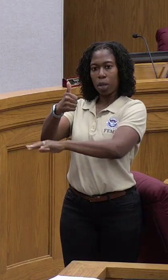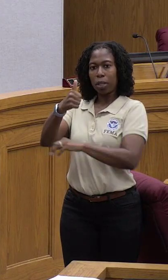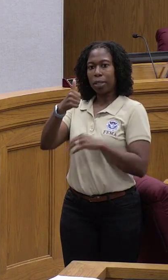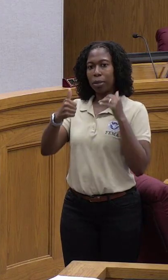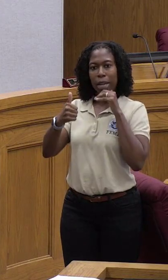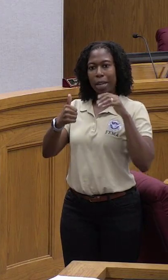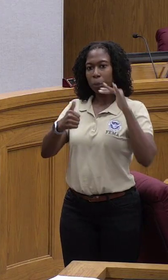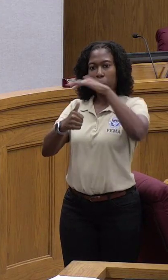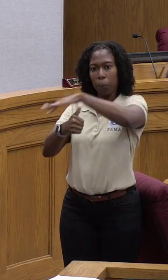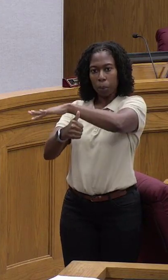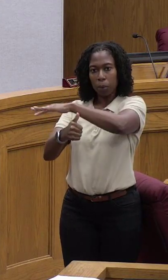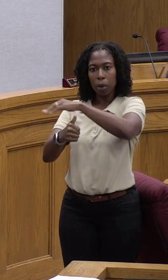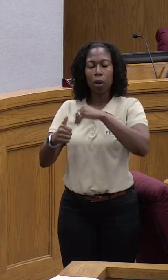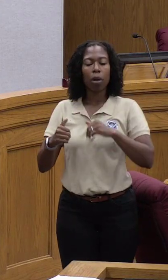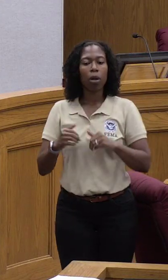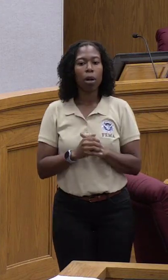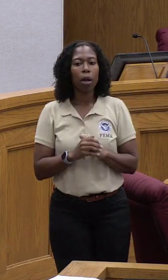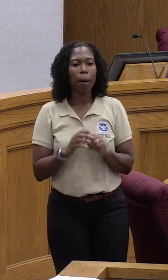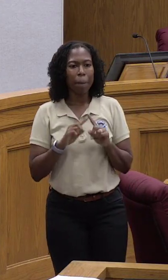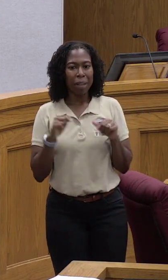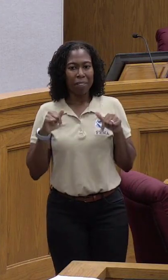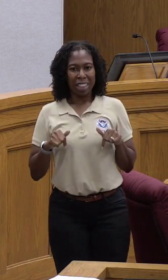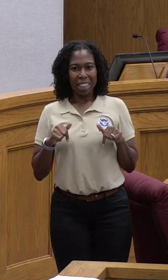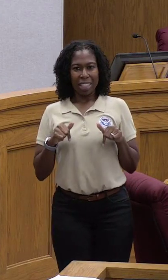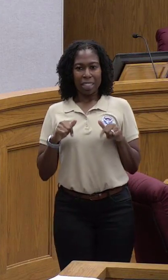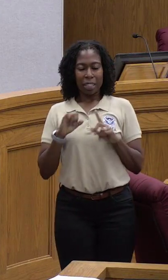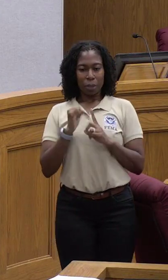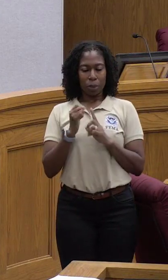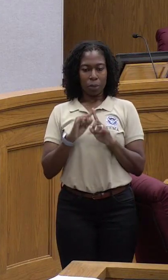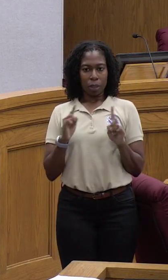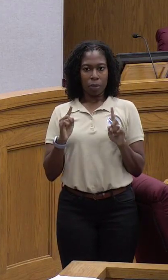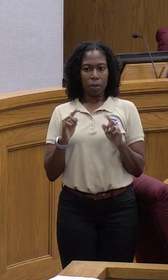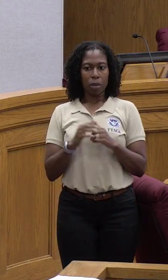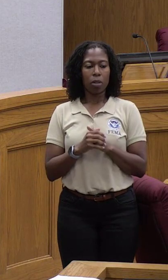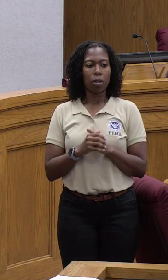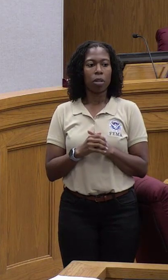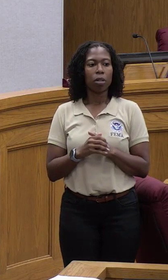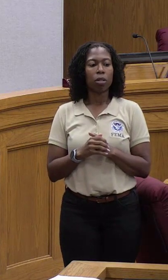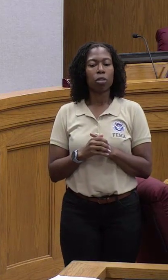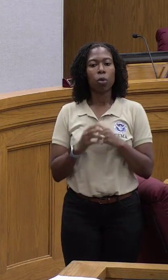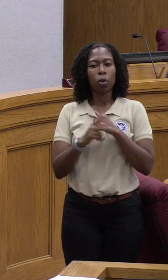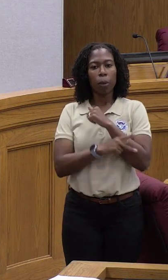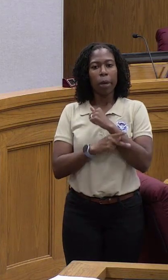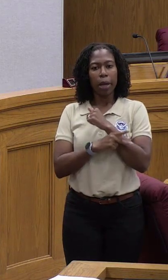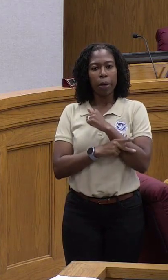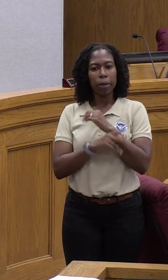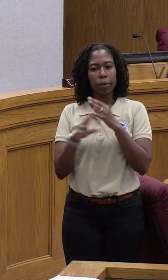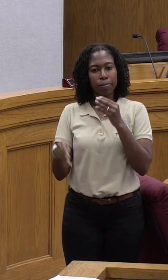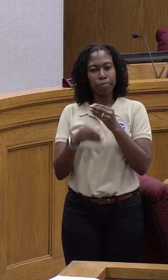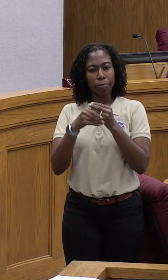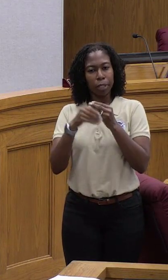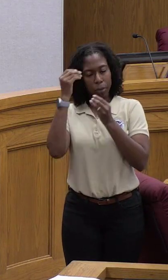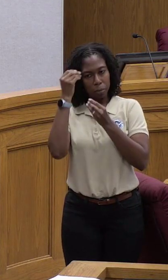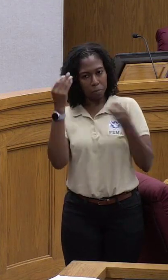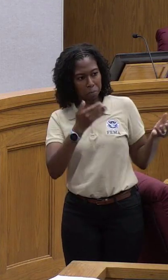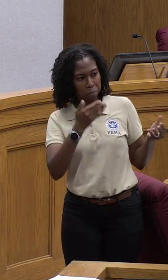didn't necessarily have on this event. But I will provide the parish with additional information on some options for